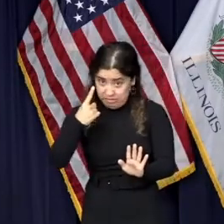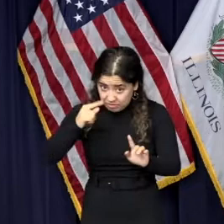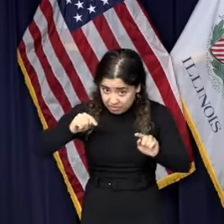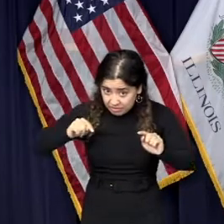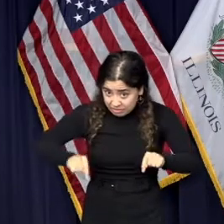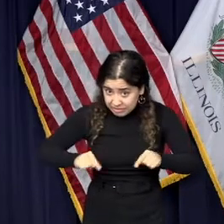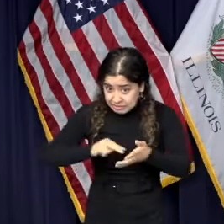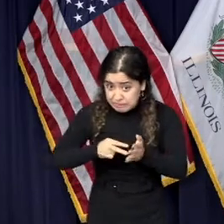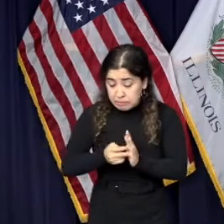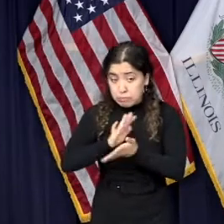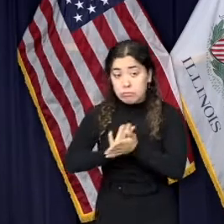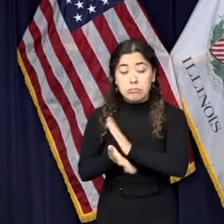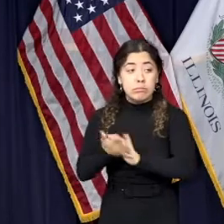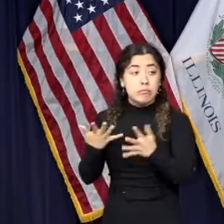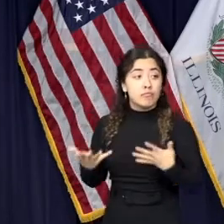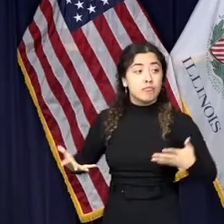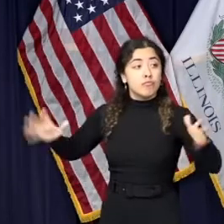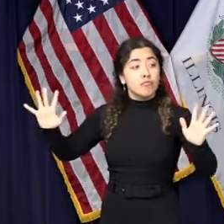woods.